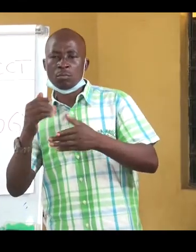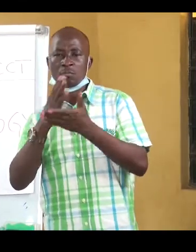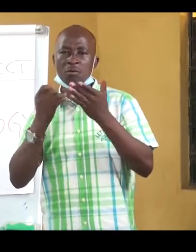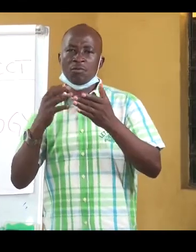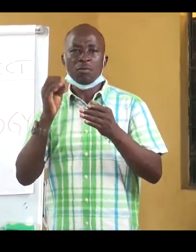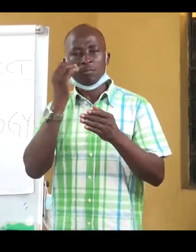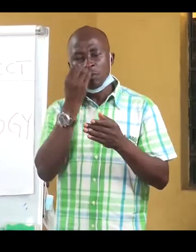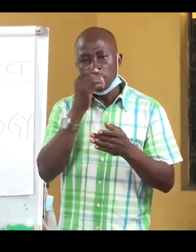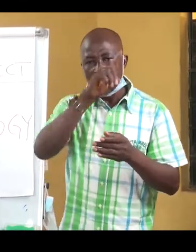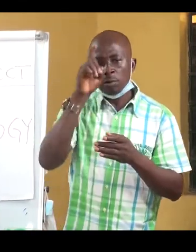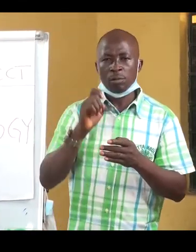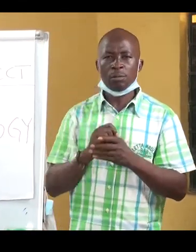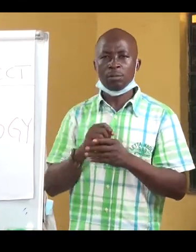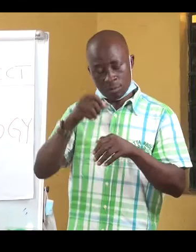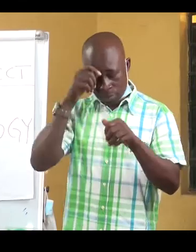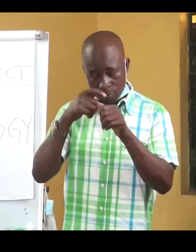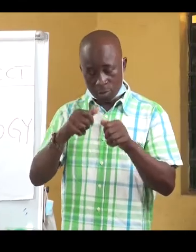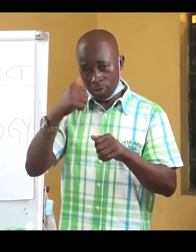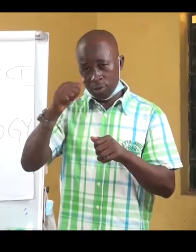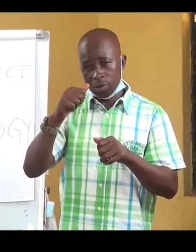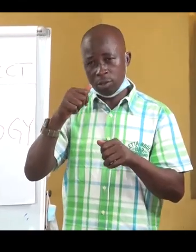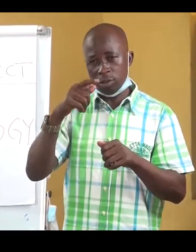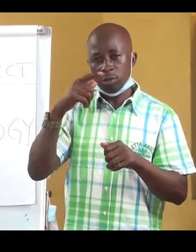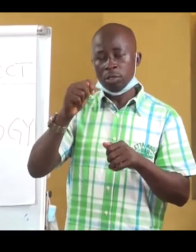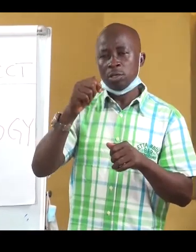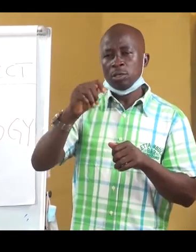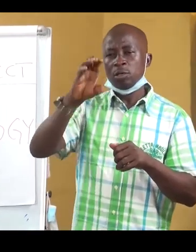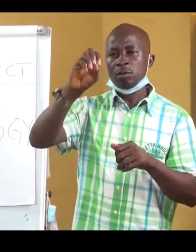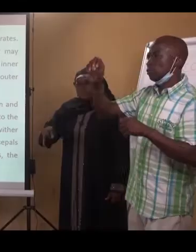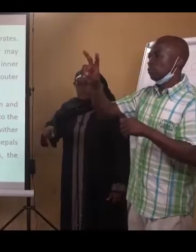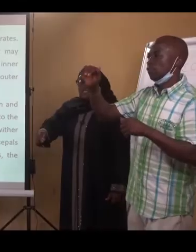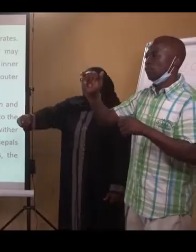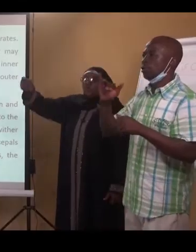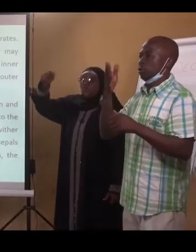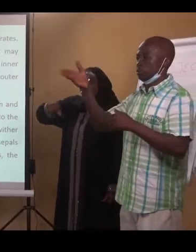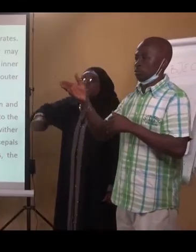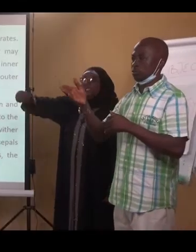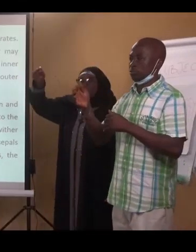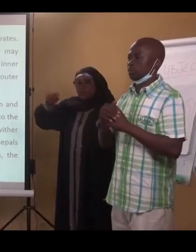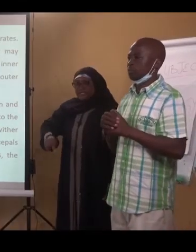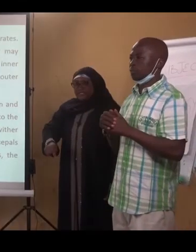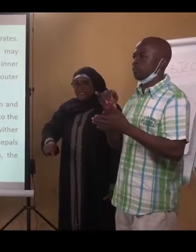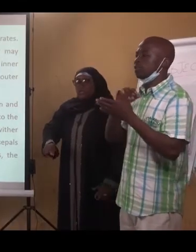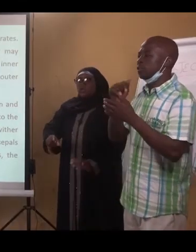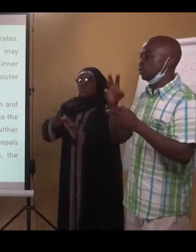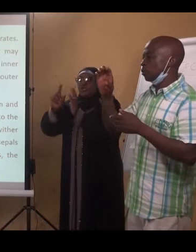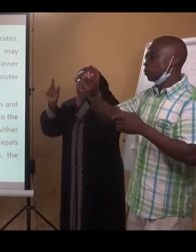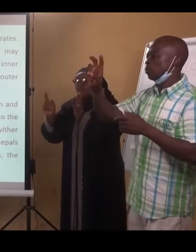flower? Remember, the ovary is there, which is housing the ovule. It is now the ovule that has become the seed. So the ovary